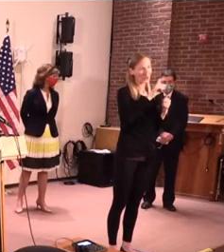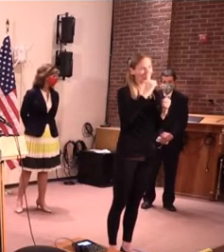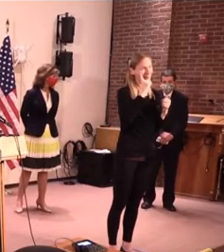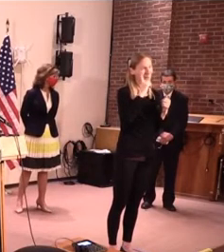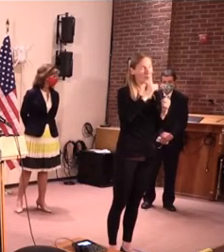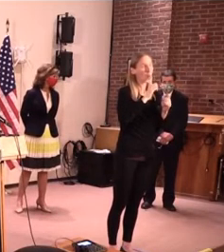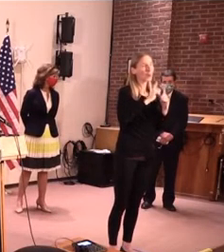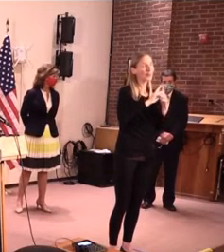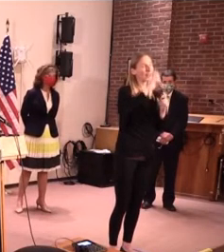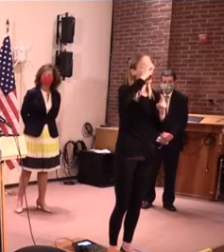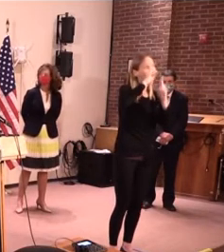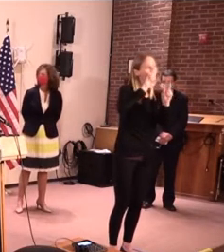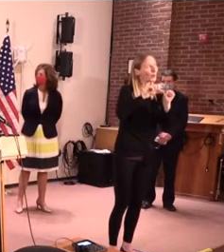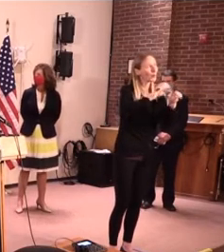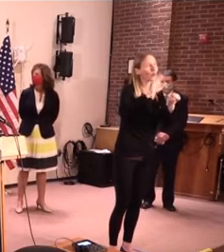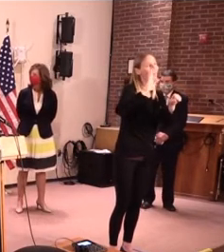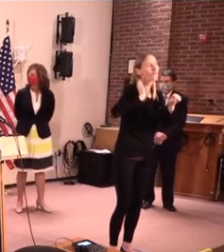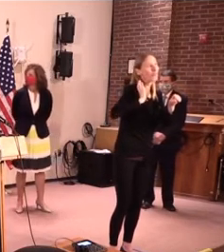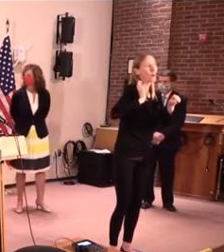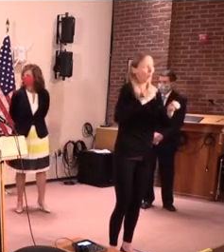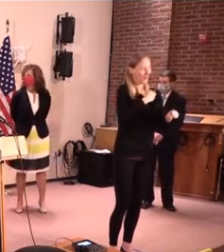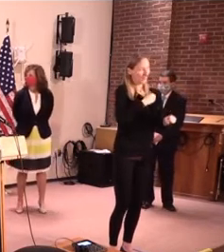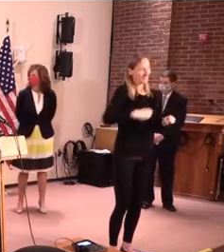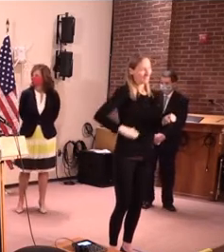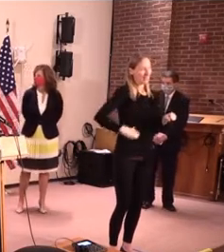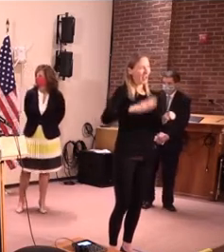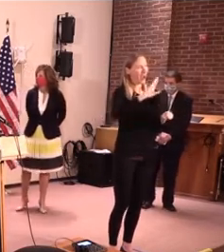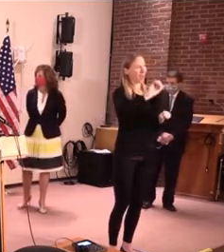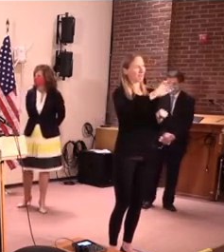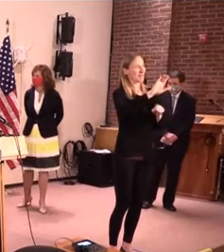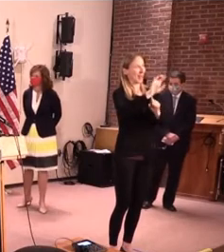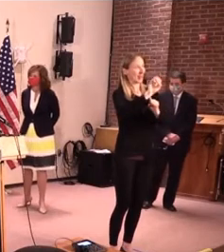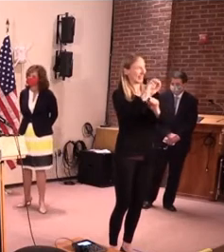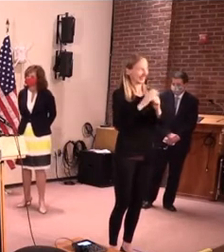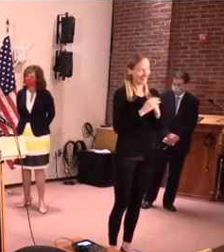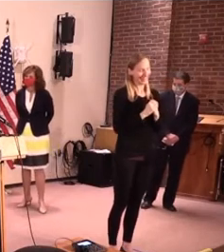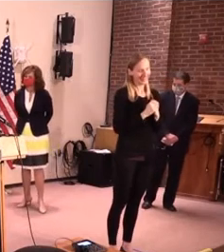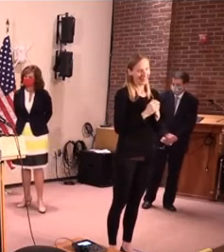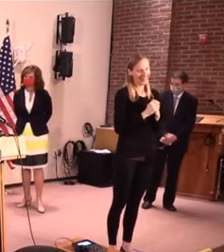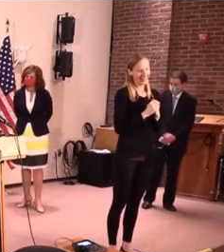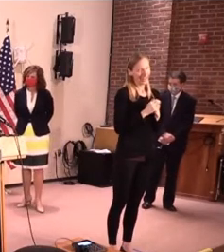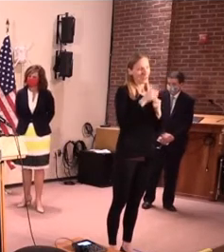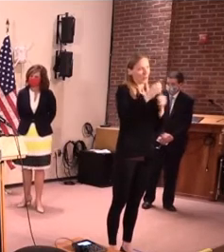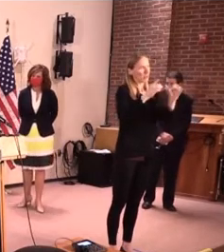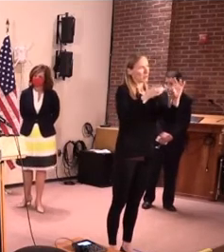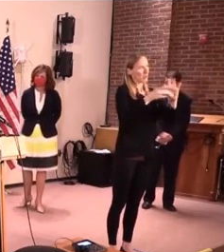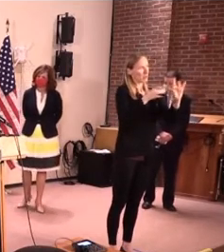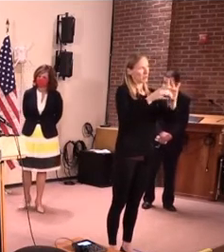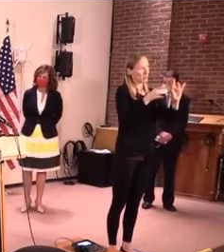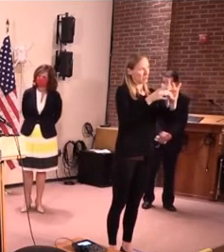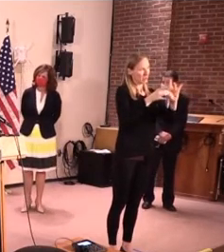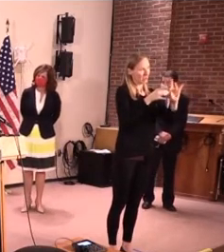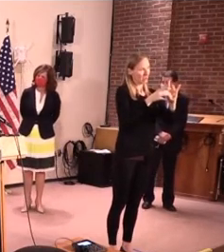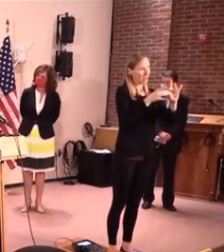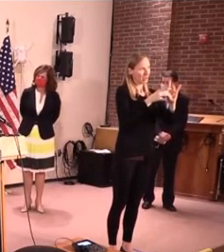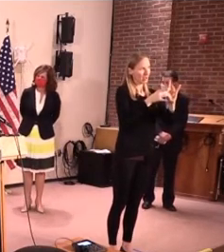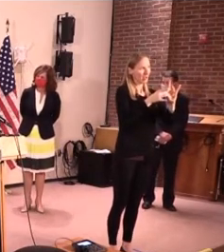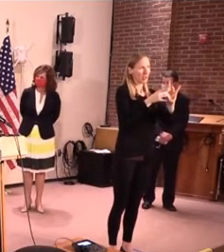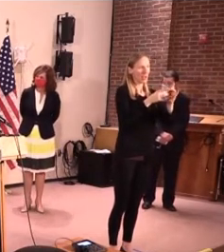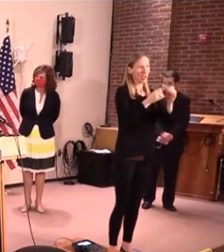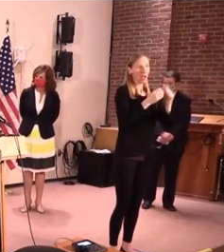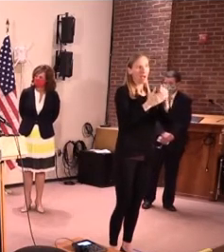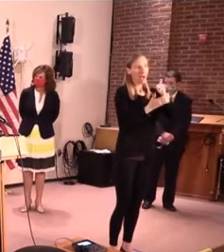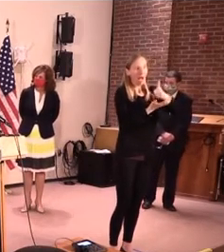honorable former mayor of Barrie. Tom, I'm wondering, I believe you brought up help that was needed for the